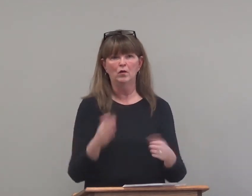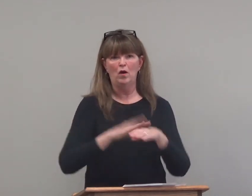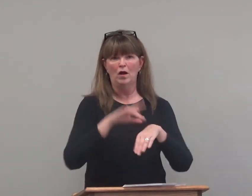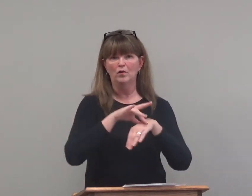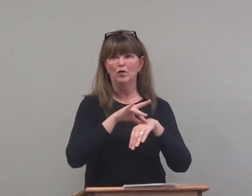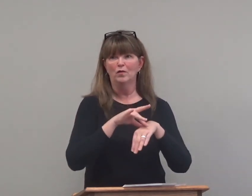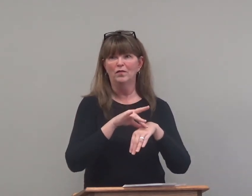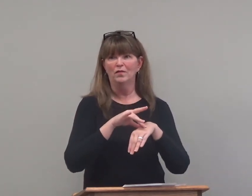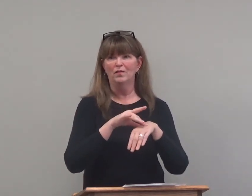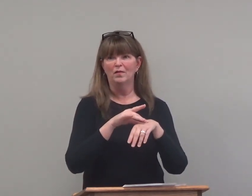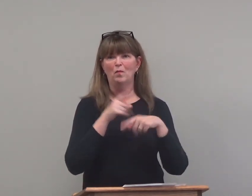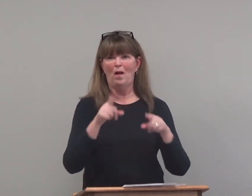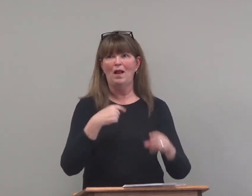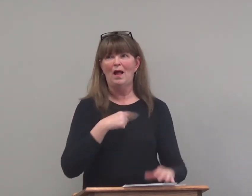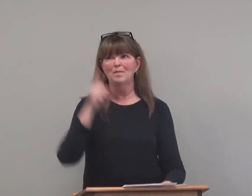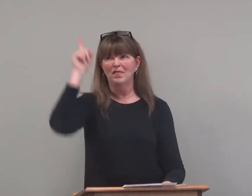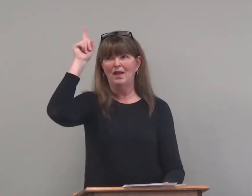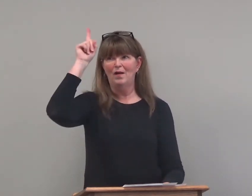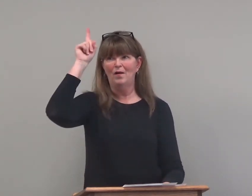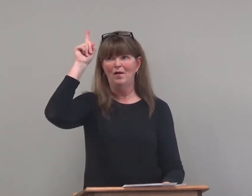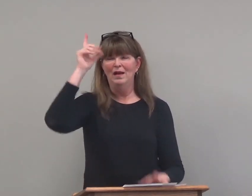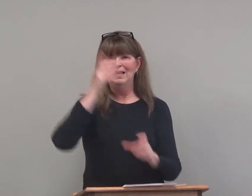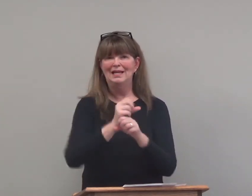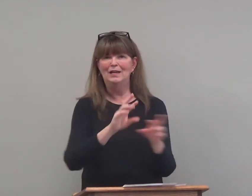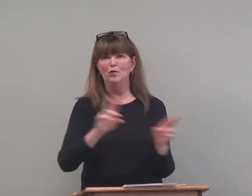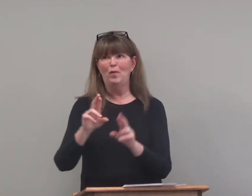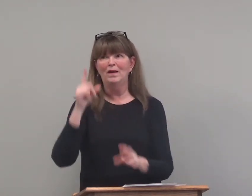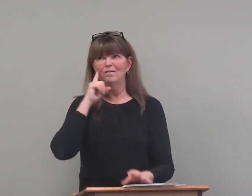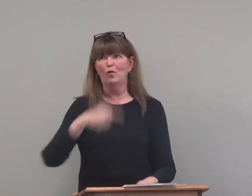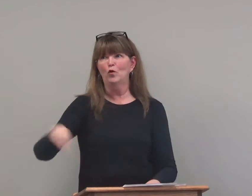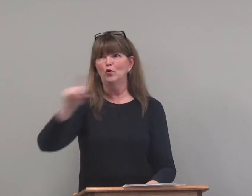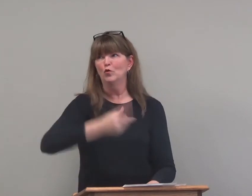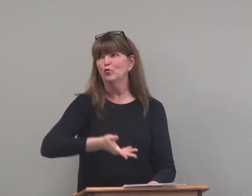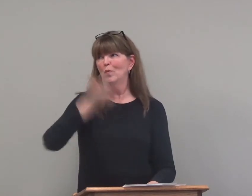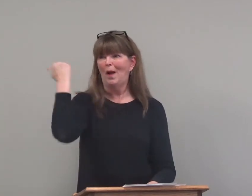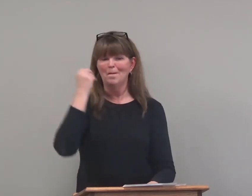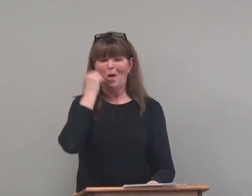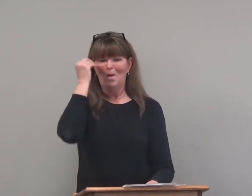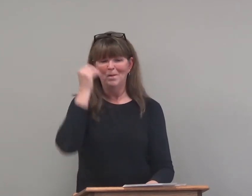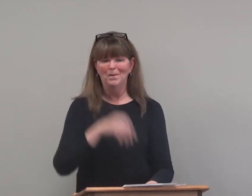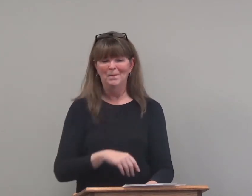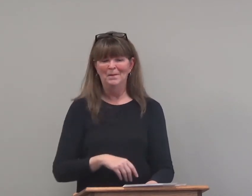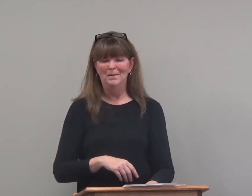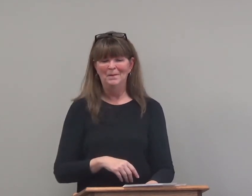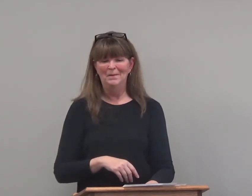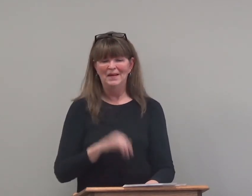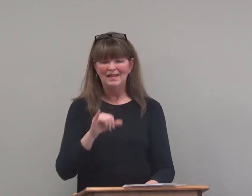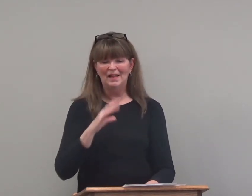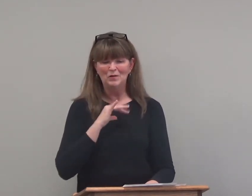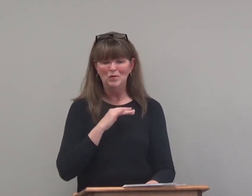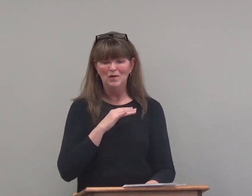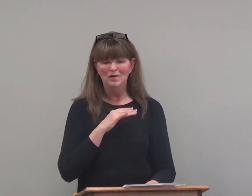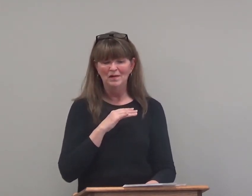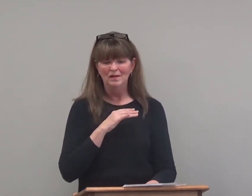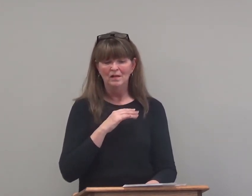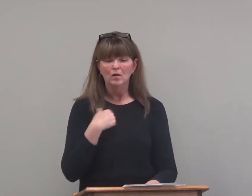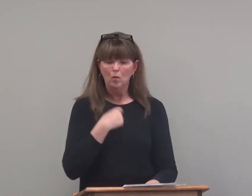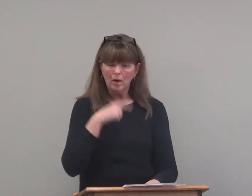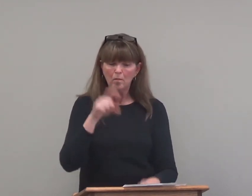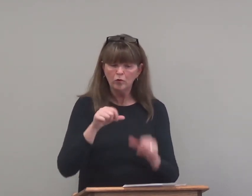done, you continue this work on earth while I am with my Father, getting ready for you and preparing a place to bring you home. Isn't